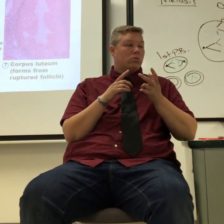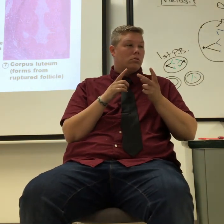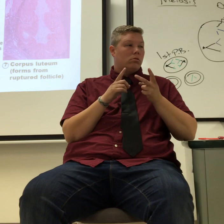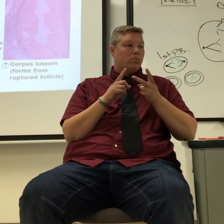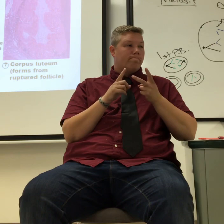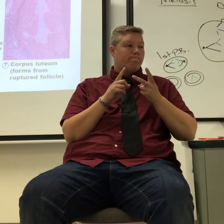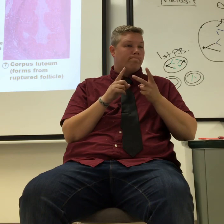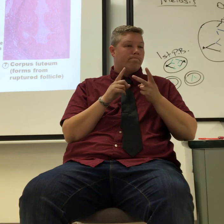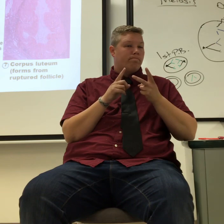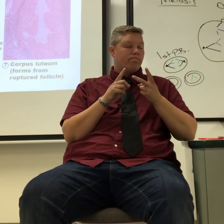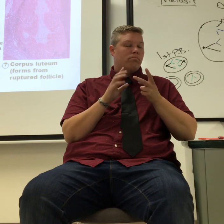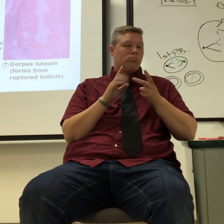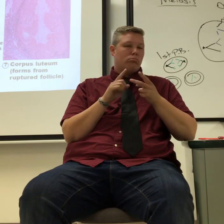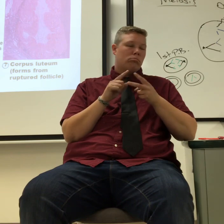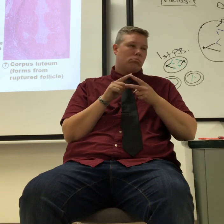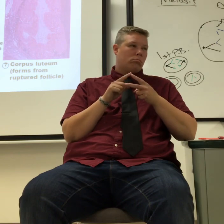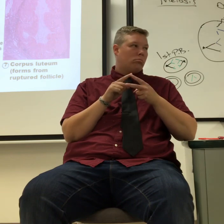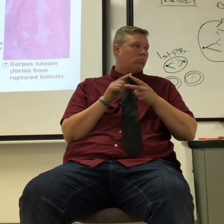is pregnant.